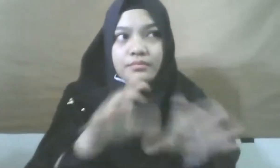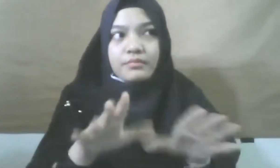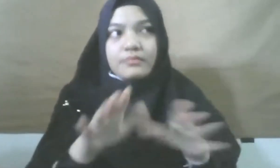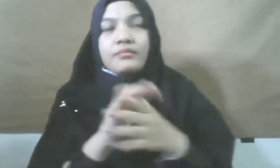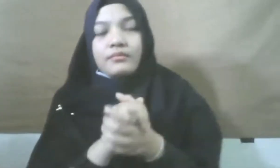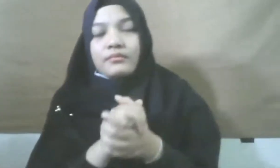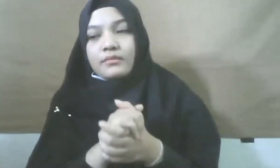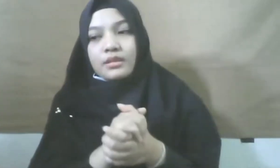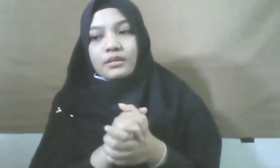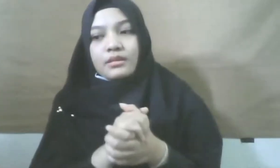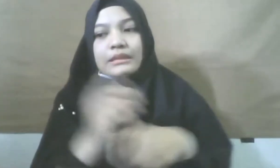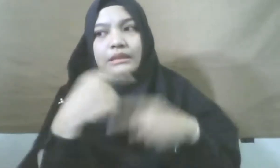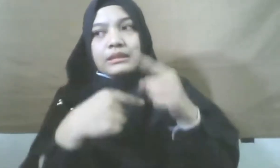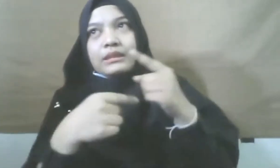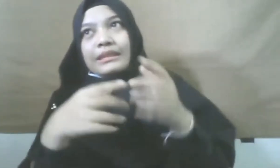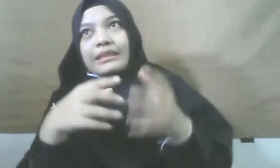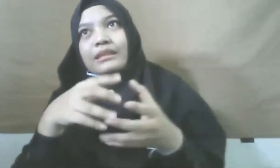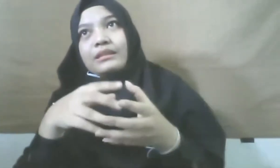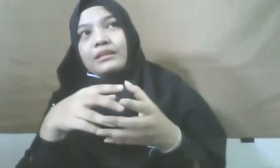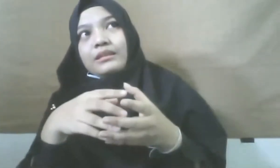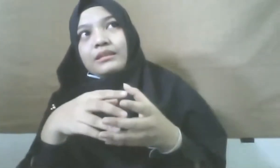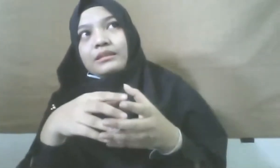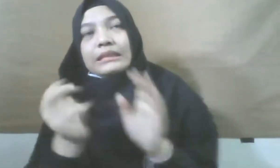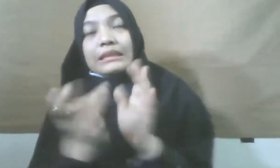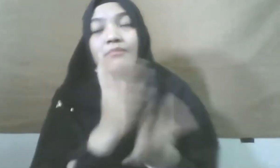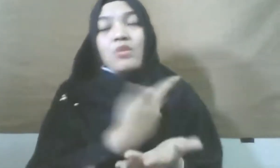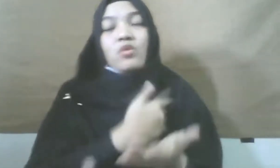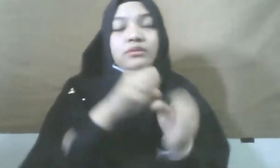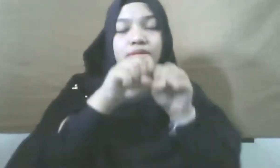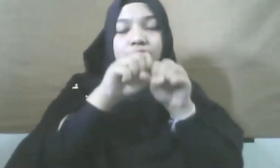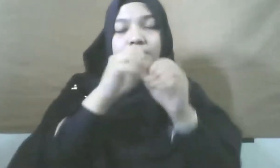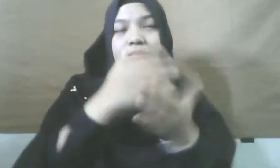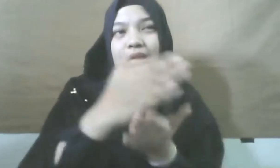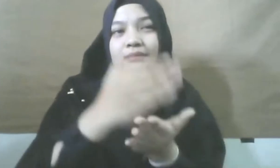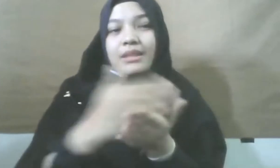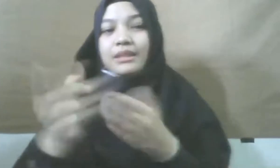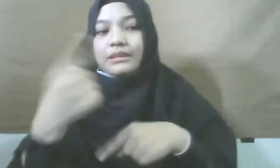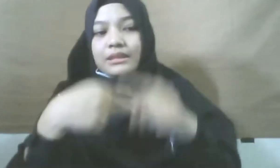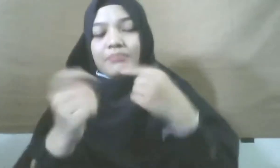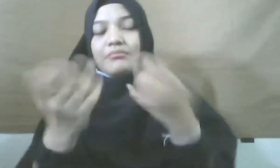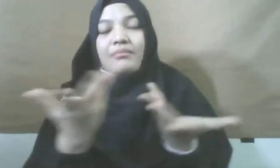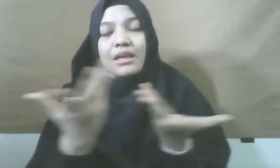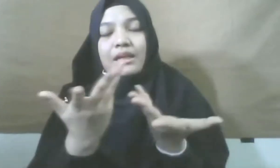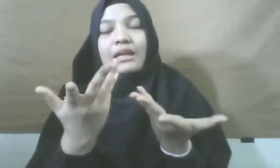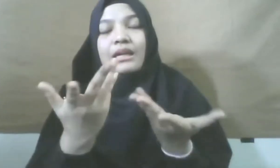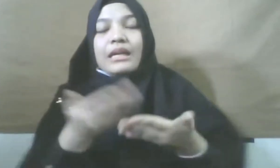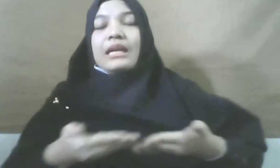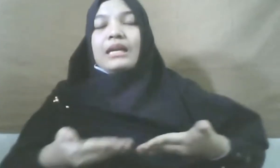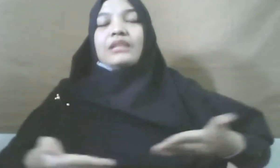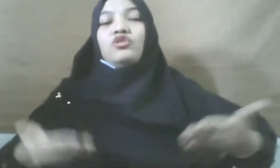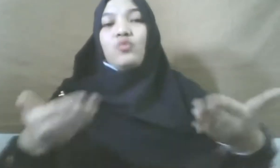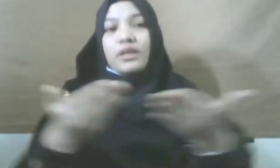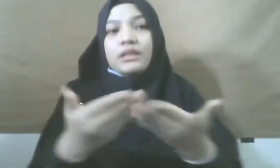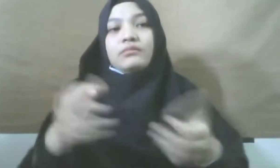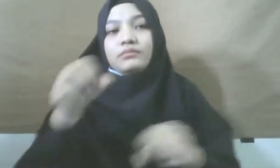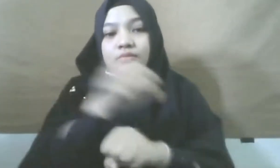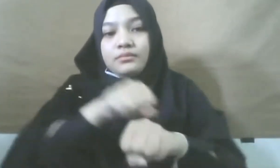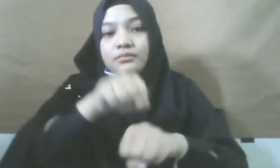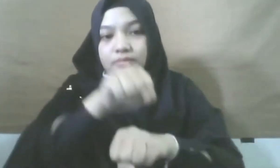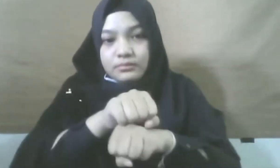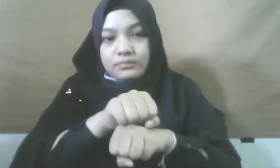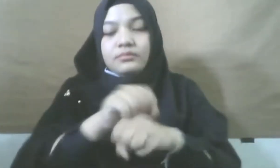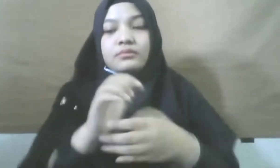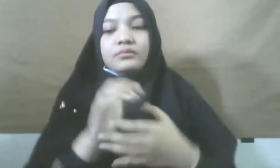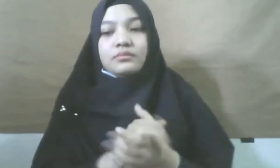Singapore population. So the government has this centralized WhatsApp service that all locals, anyone with a WhatsApp account